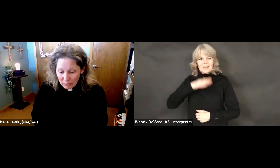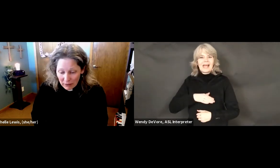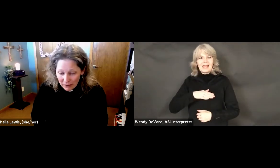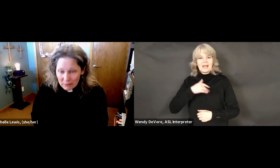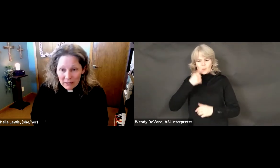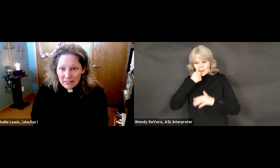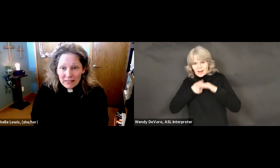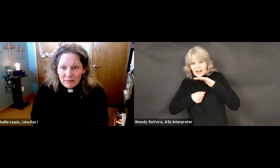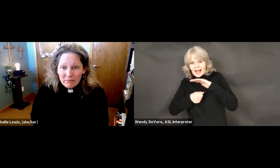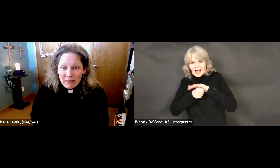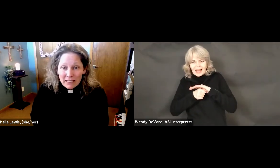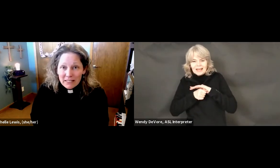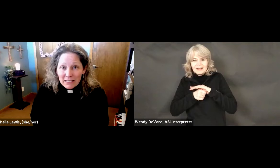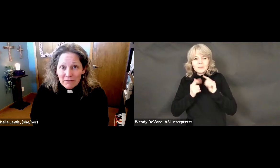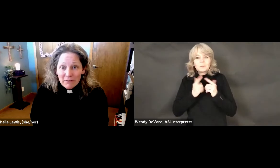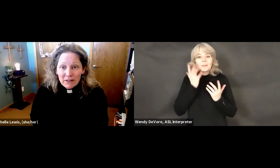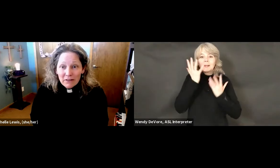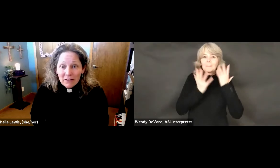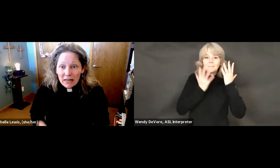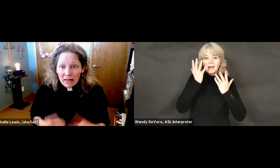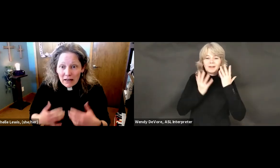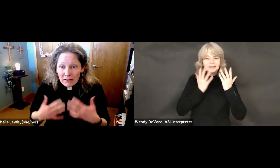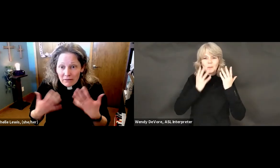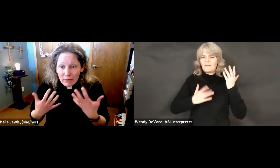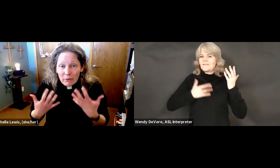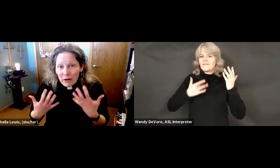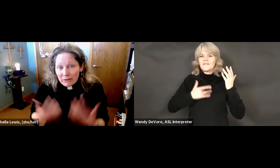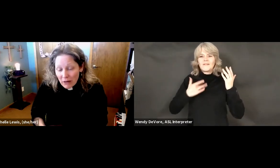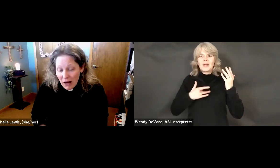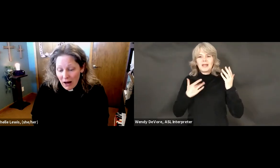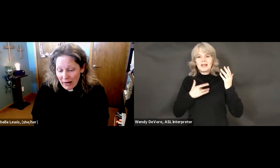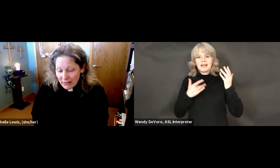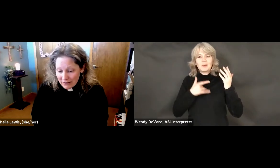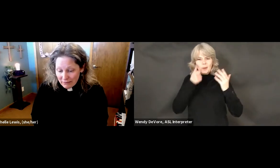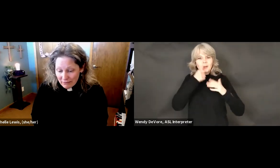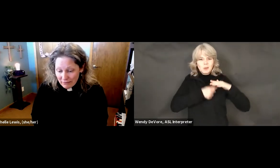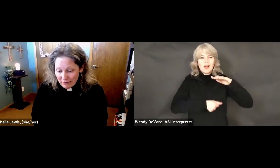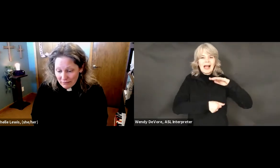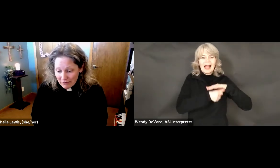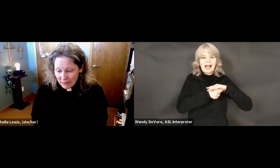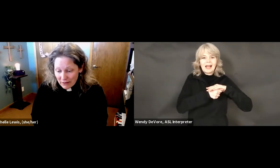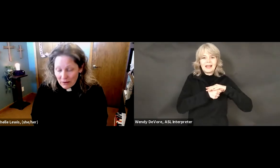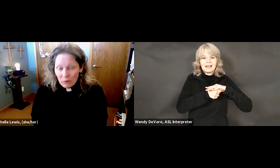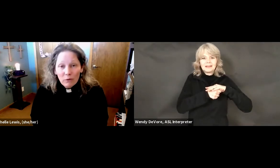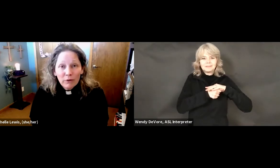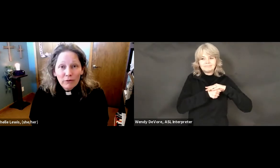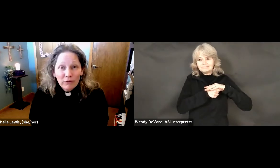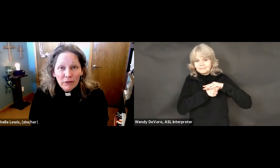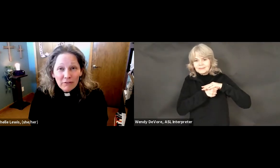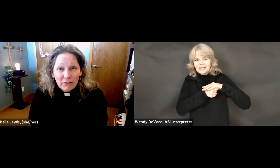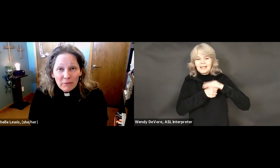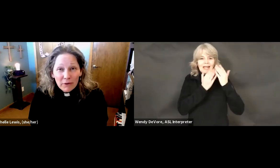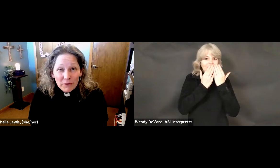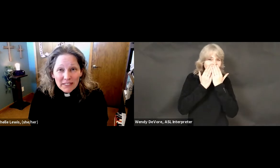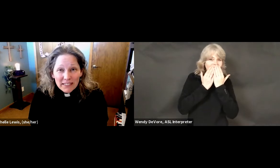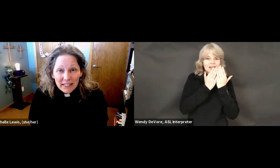And embarrassment makes us feel like we want to hide. When we're